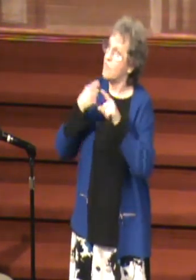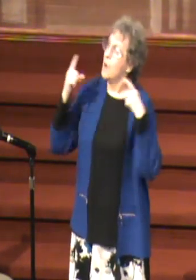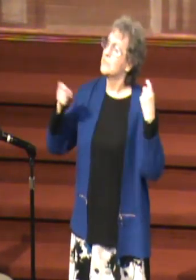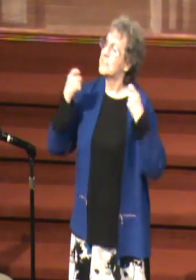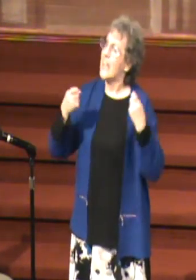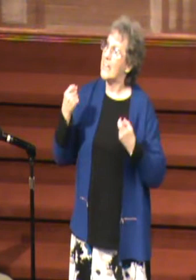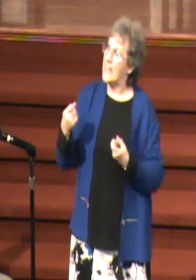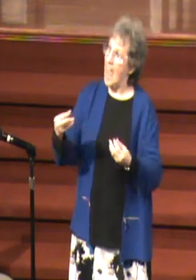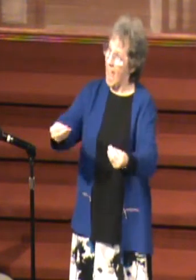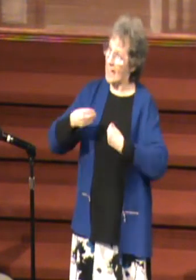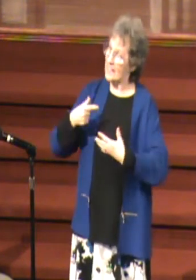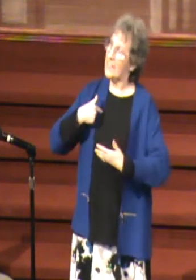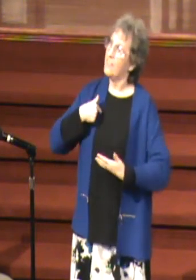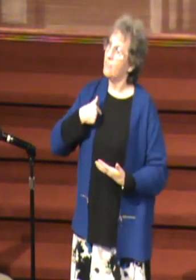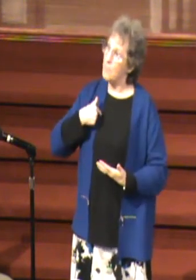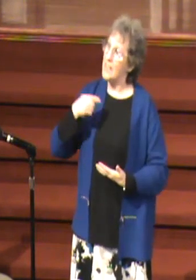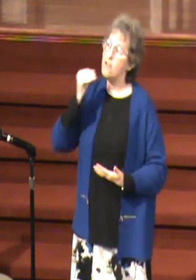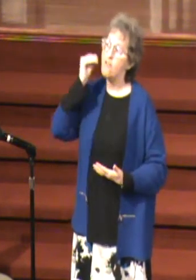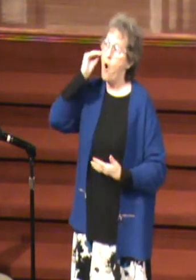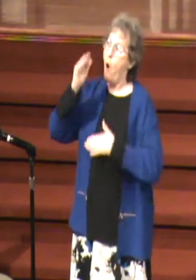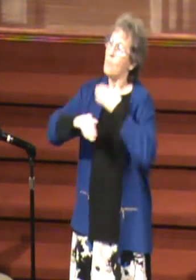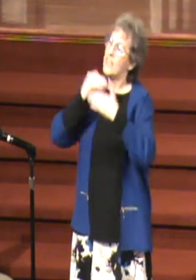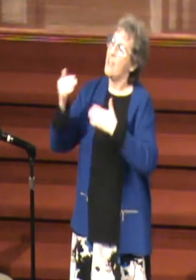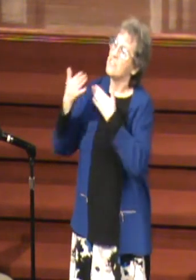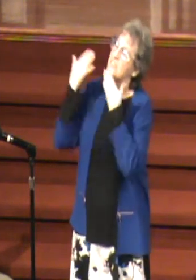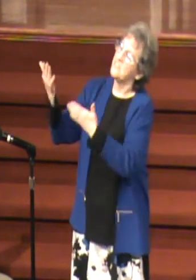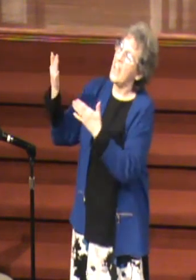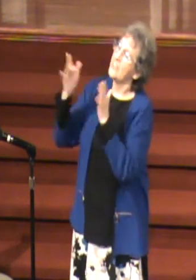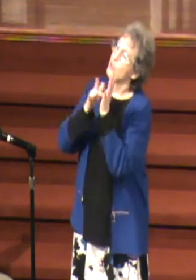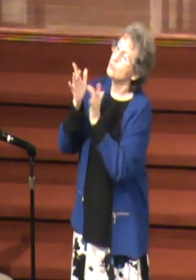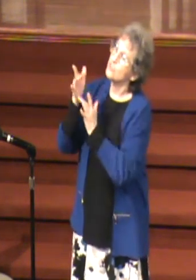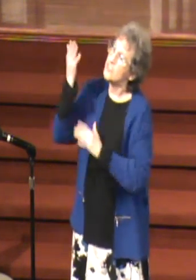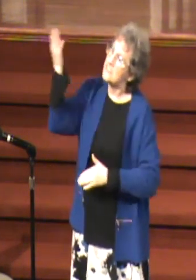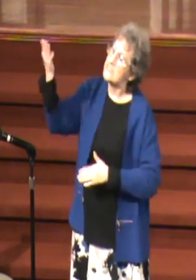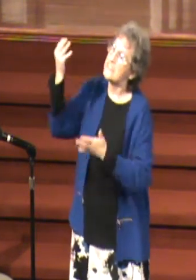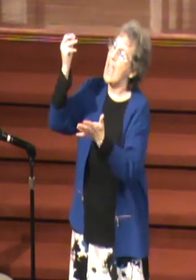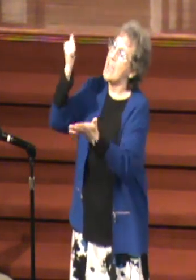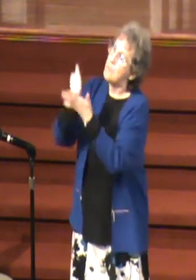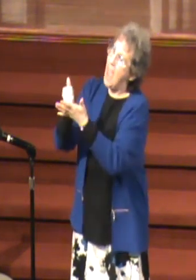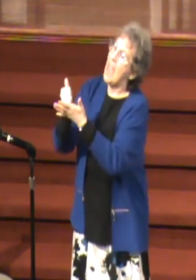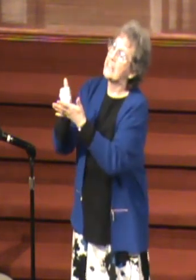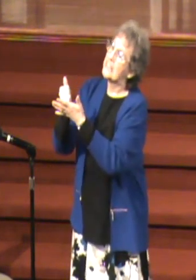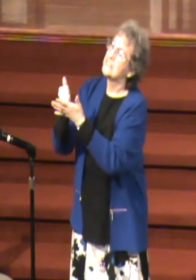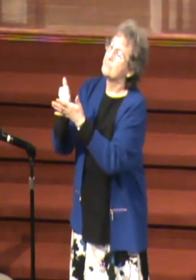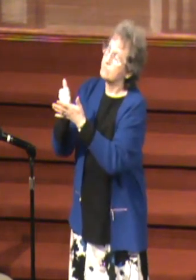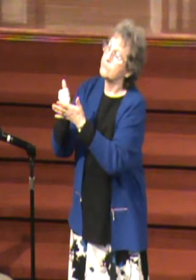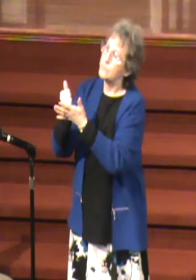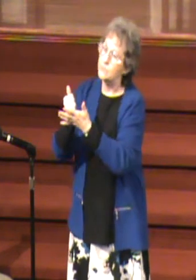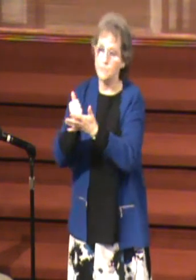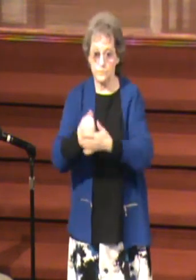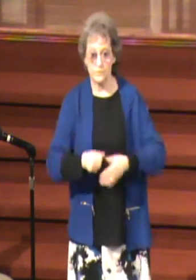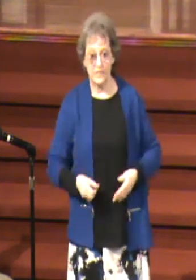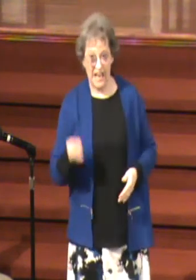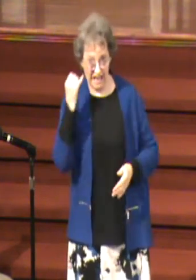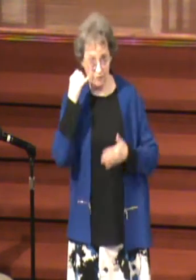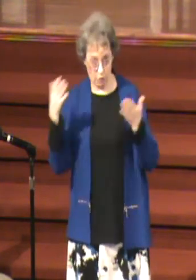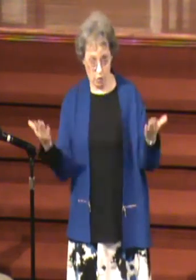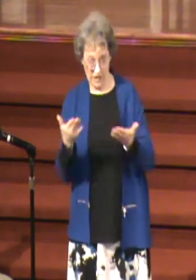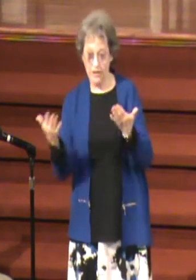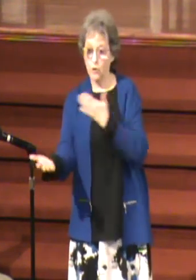heaven. Thank you, Jesus. Amen. If you're here today and